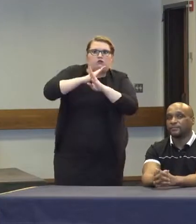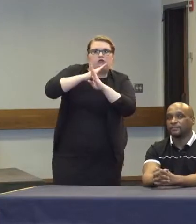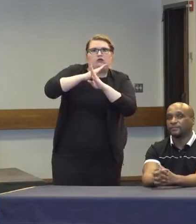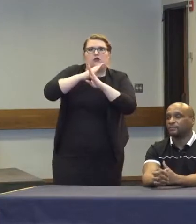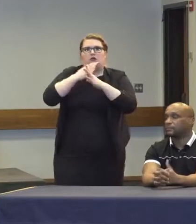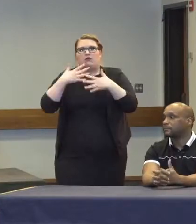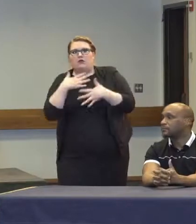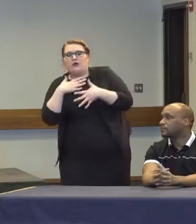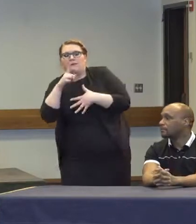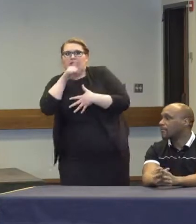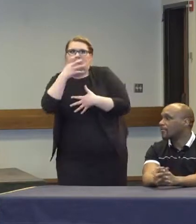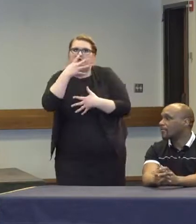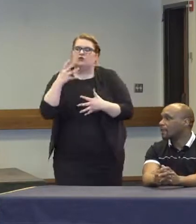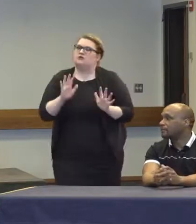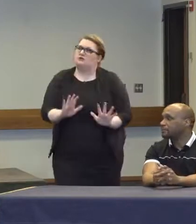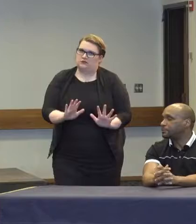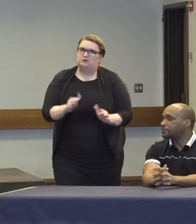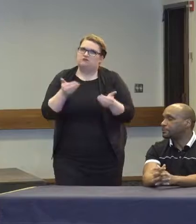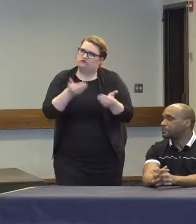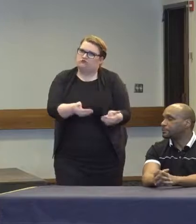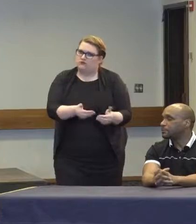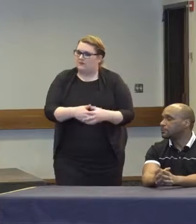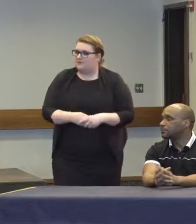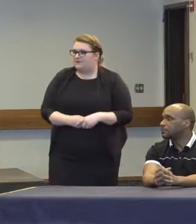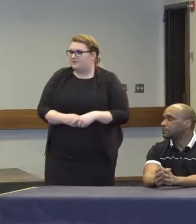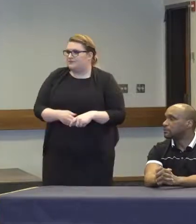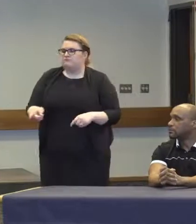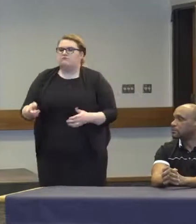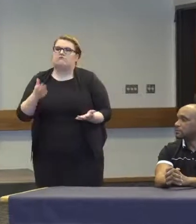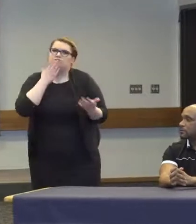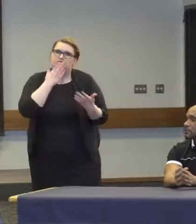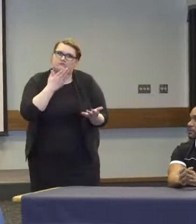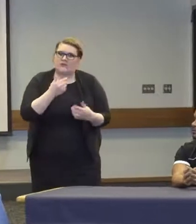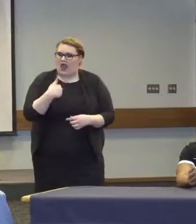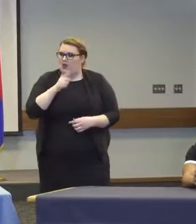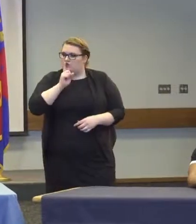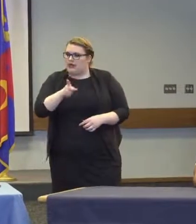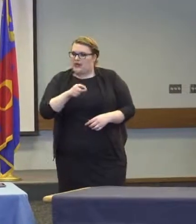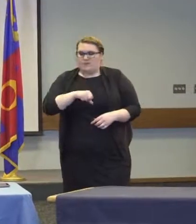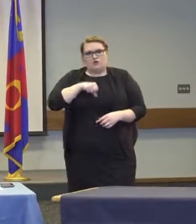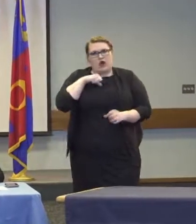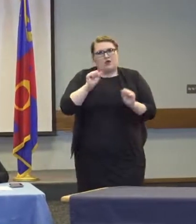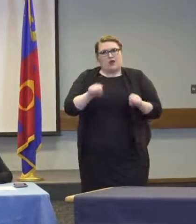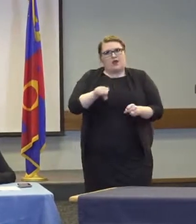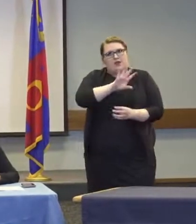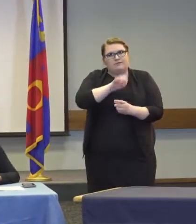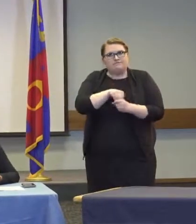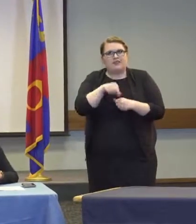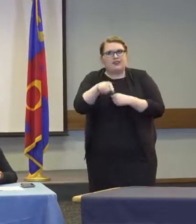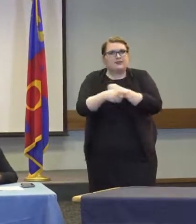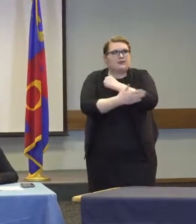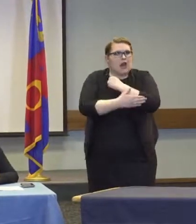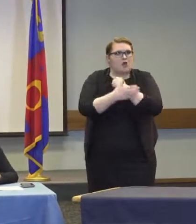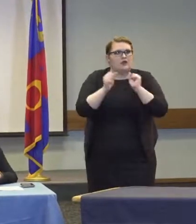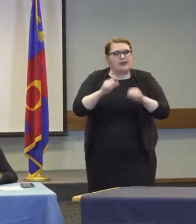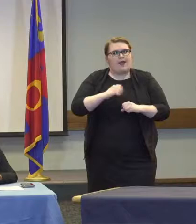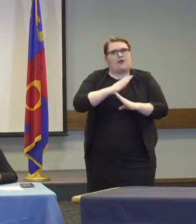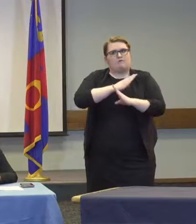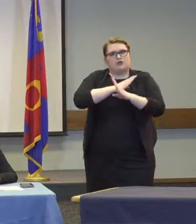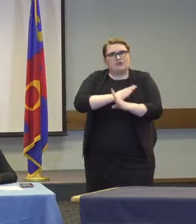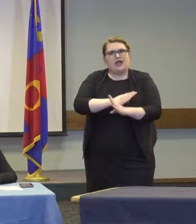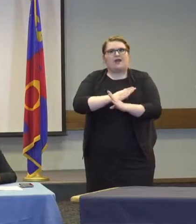tested. Thank you so much. I'm really proud to be part of a county who is here to protect and serve all of